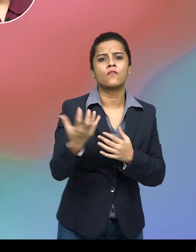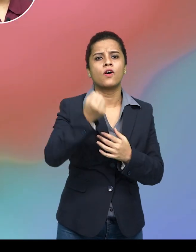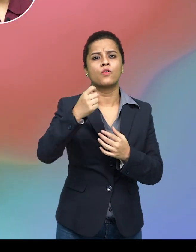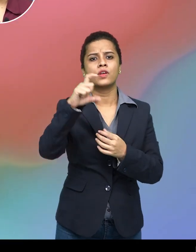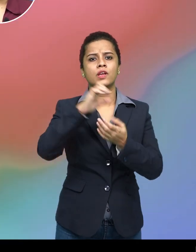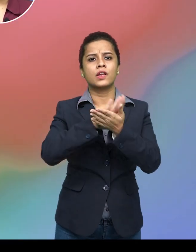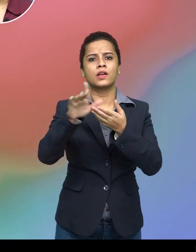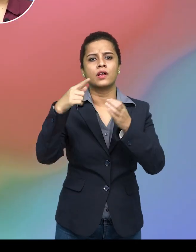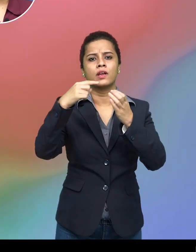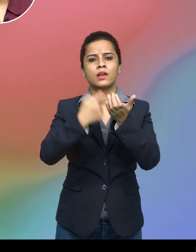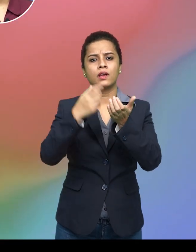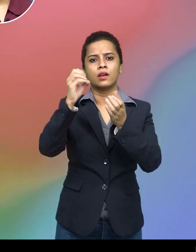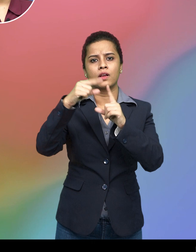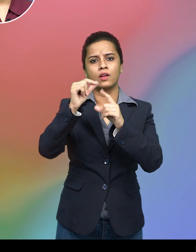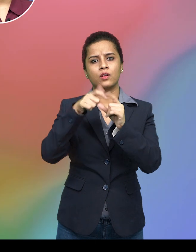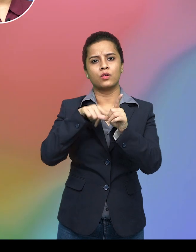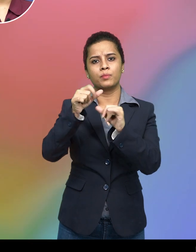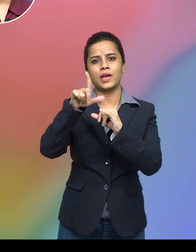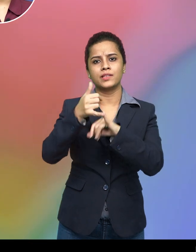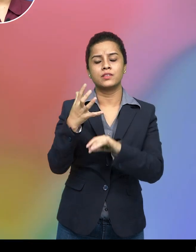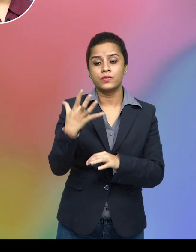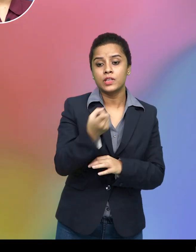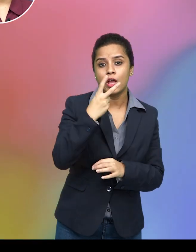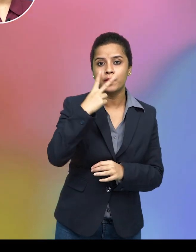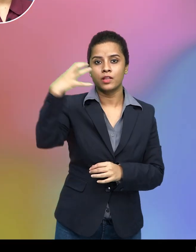of many types.